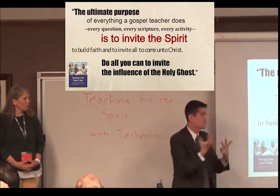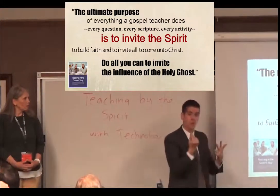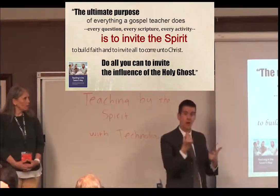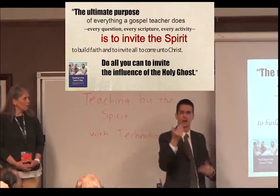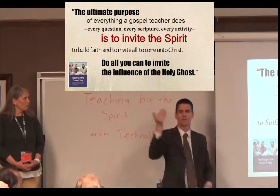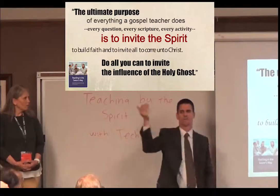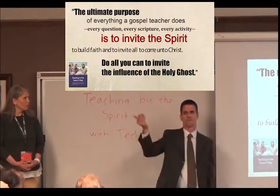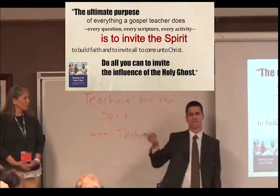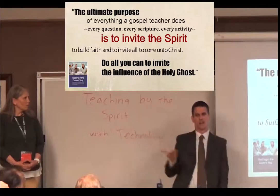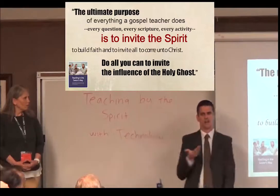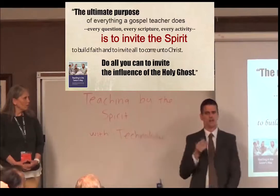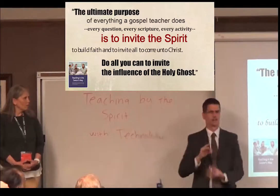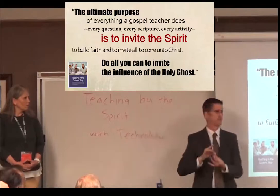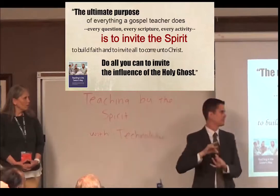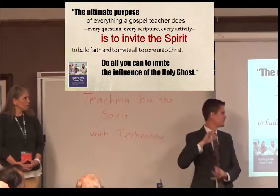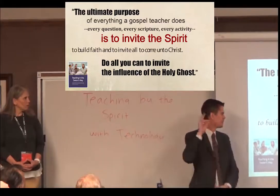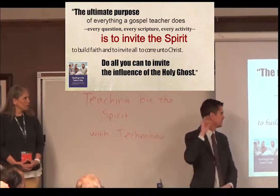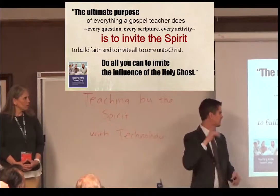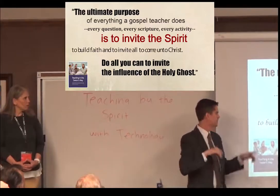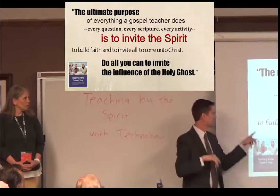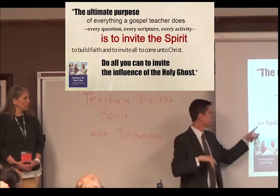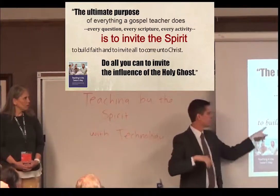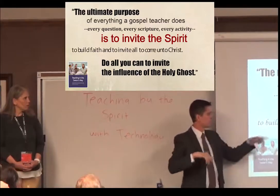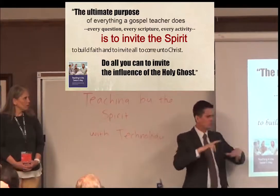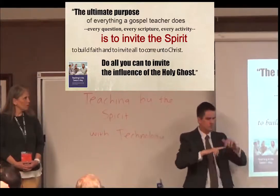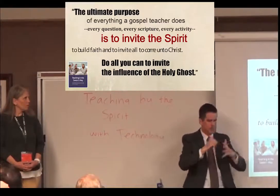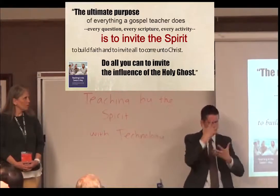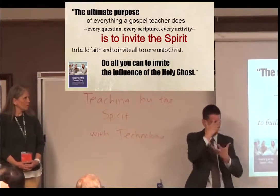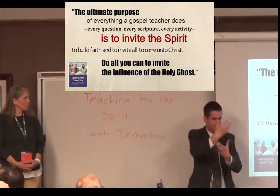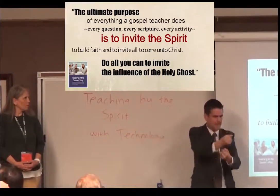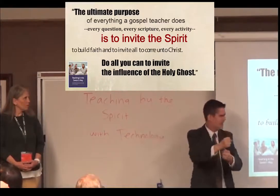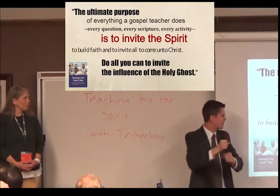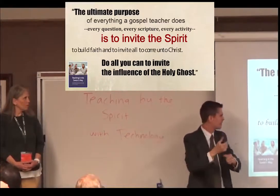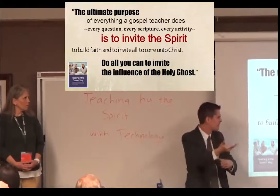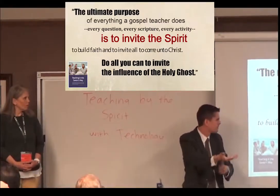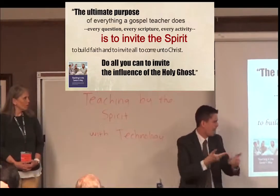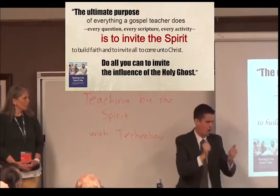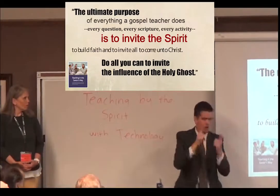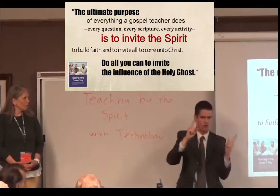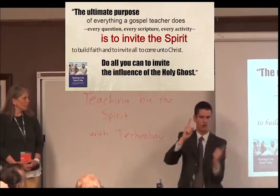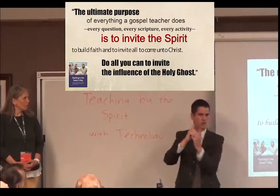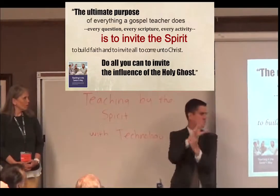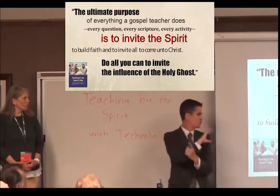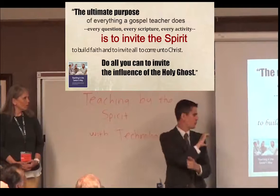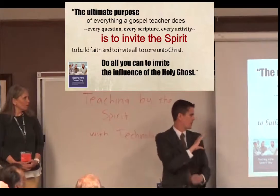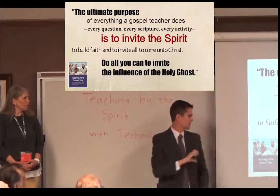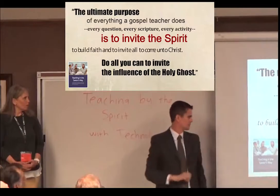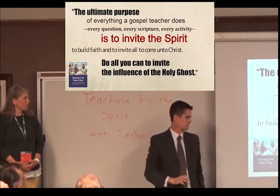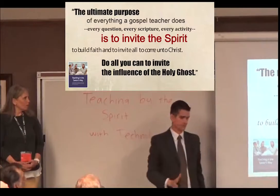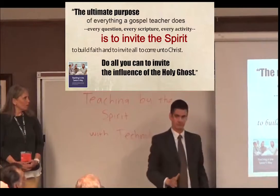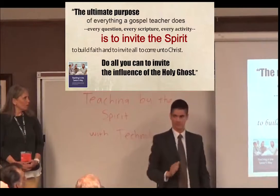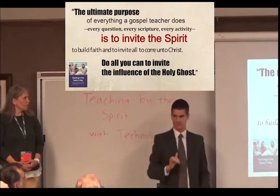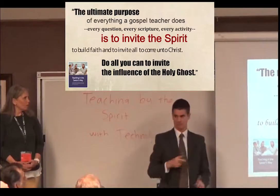activity, is to invite the Spirit, to build faith, and to invite all to come unto